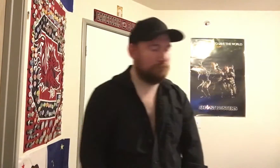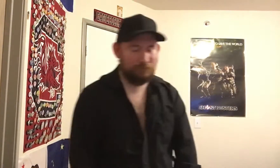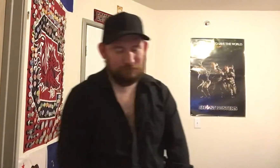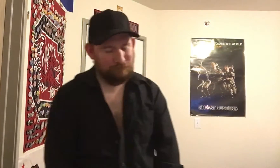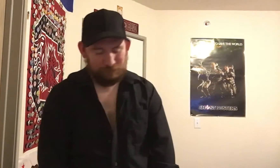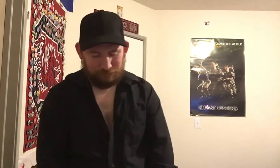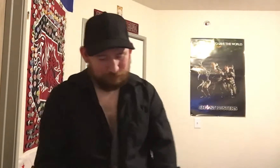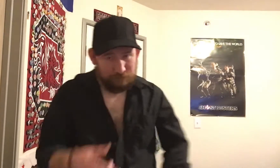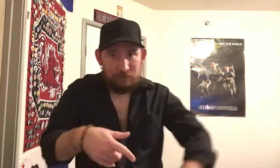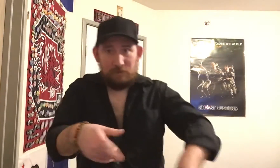go.